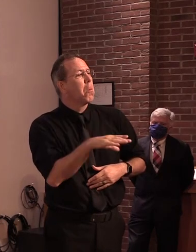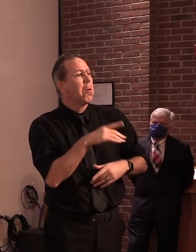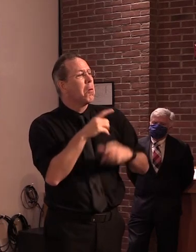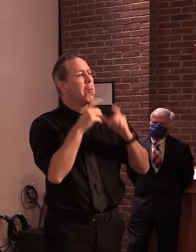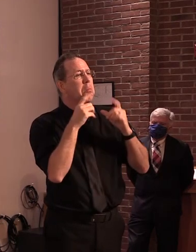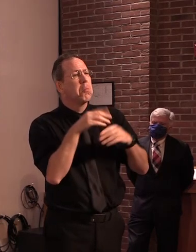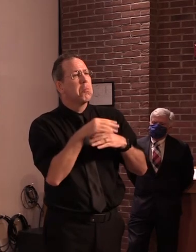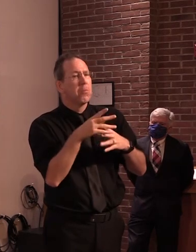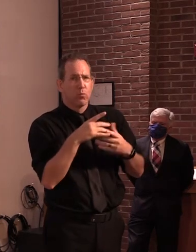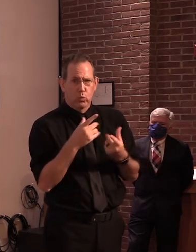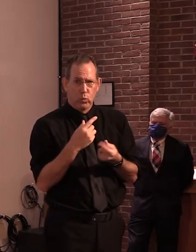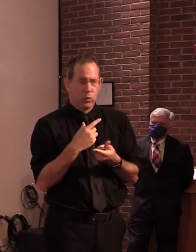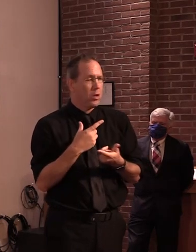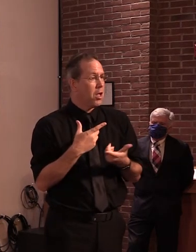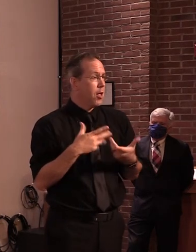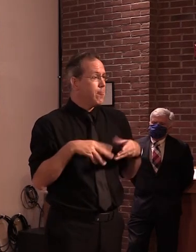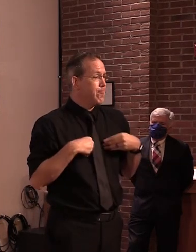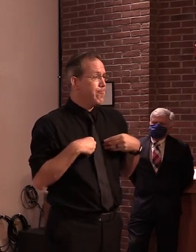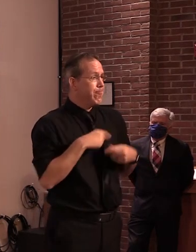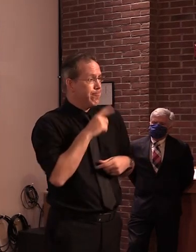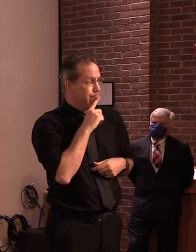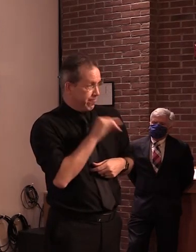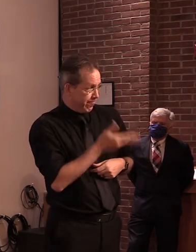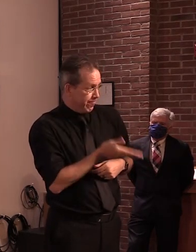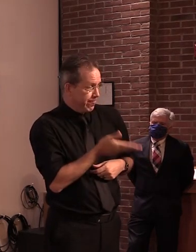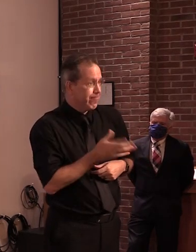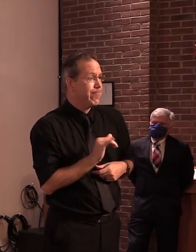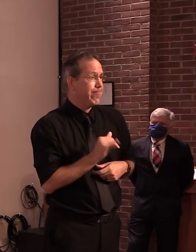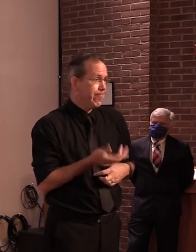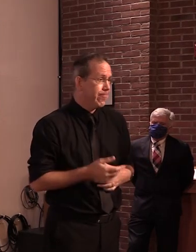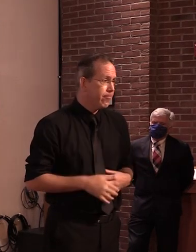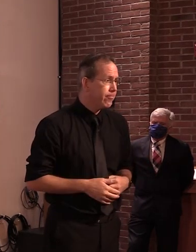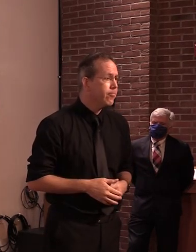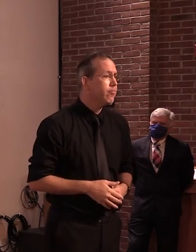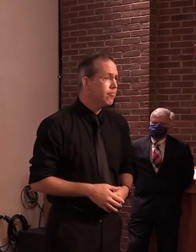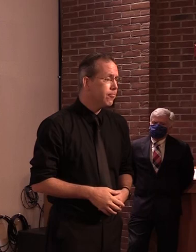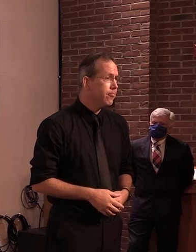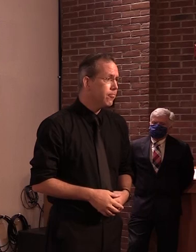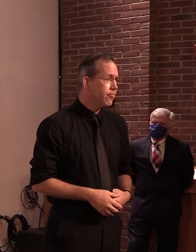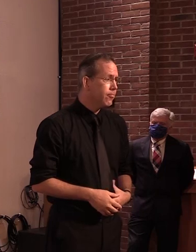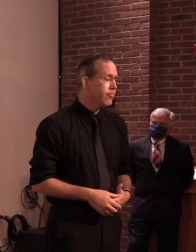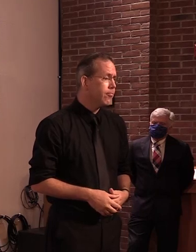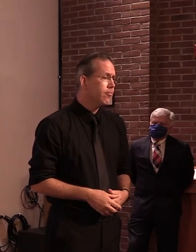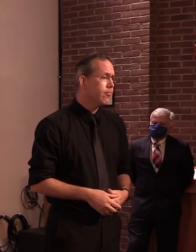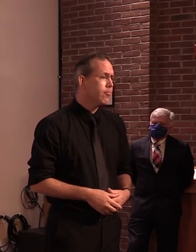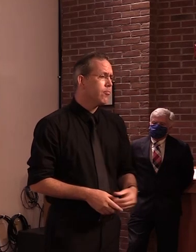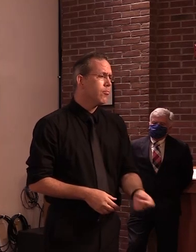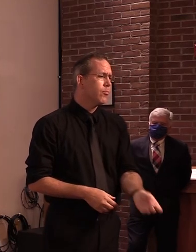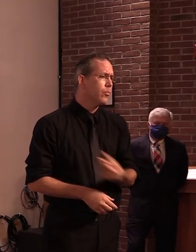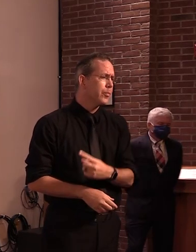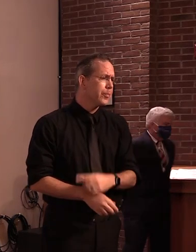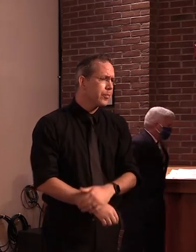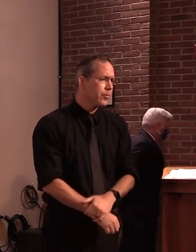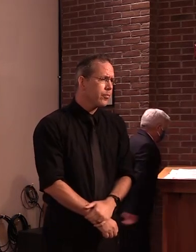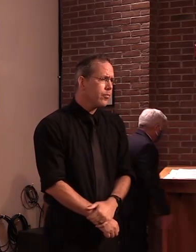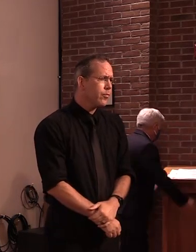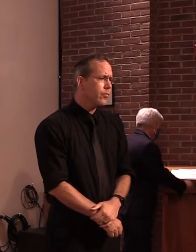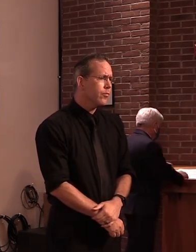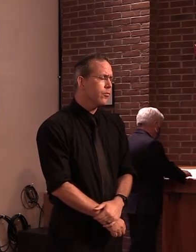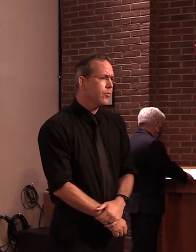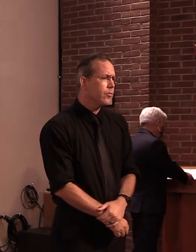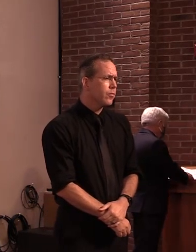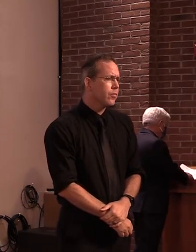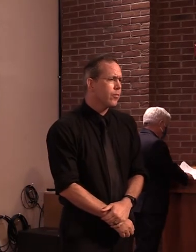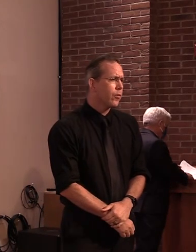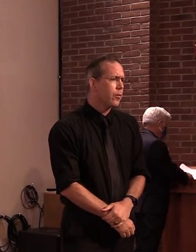Okay. All right. My next question is about prisons. Governor, you mentioned that we'd love to bring back all the prisoners from out of state, but